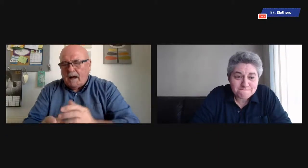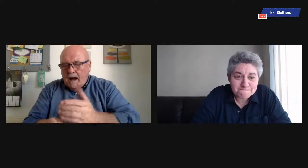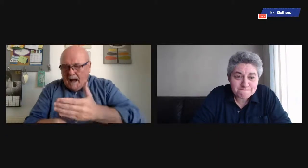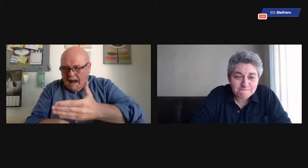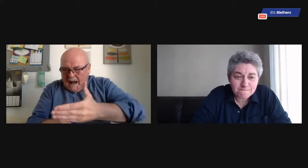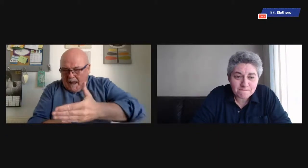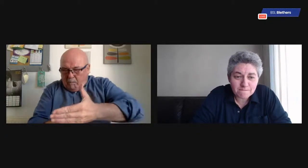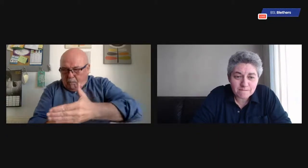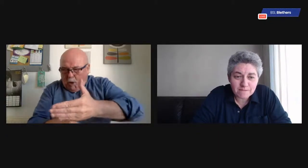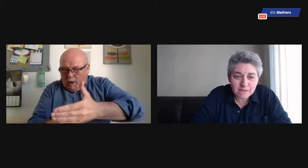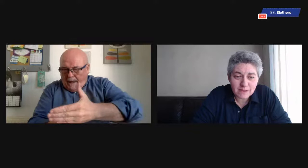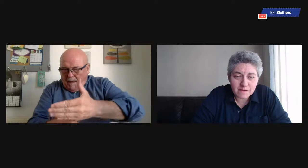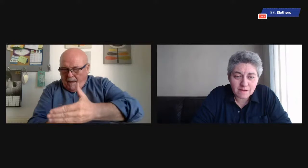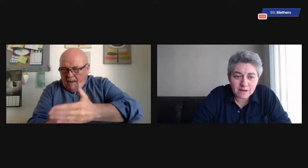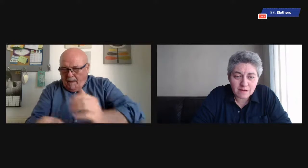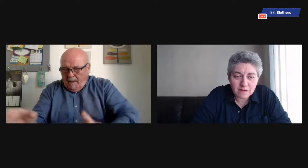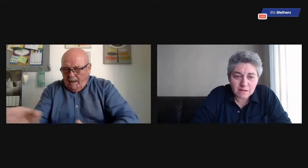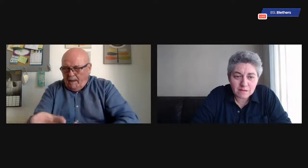Oh, that's a good one.